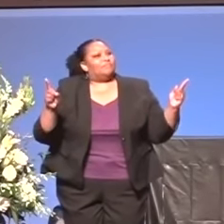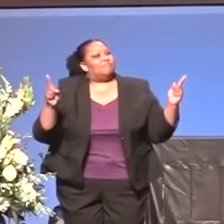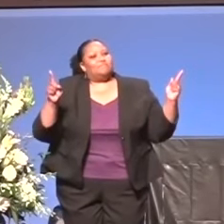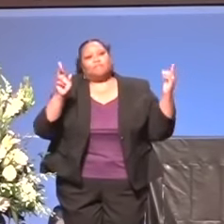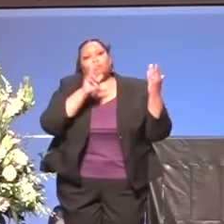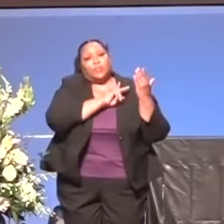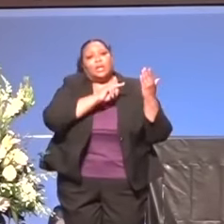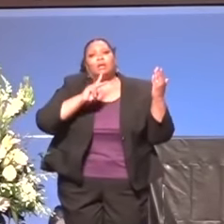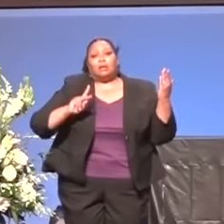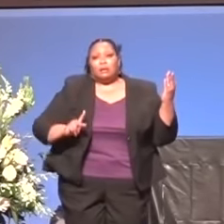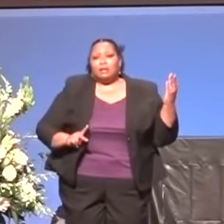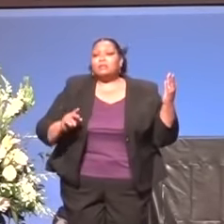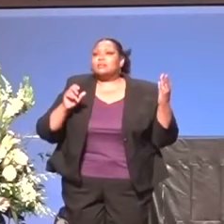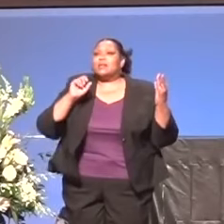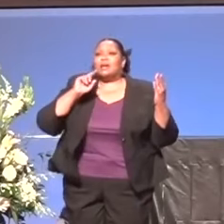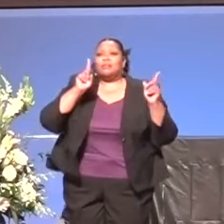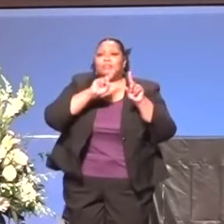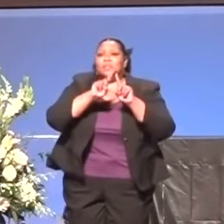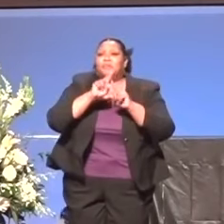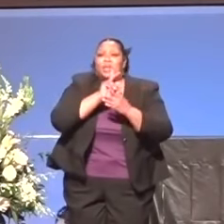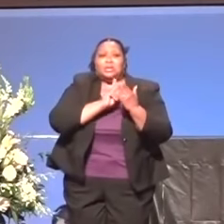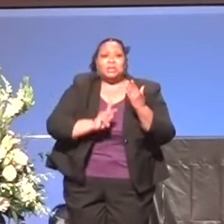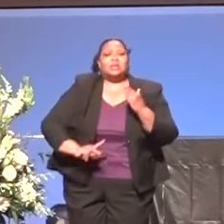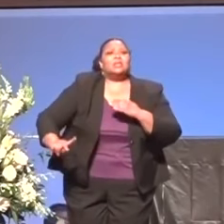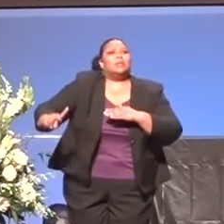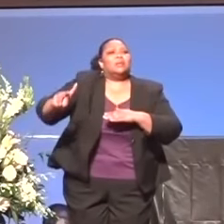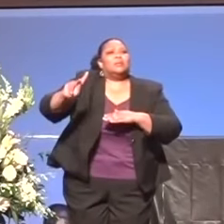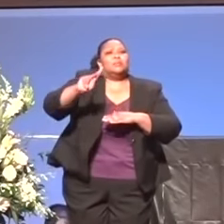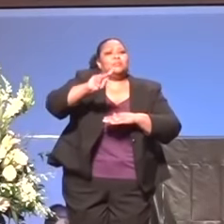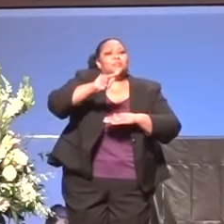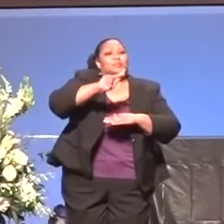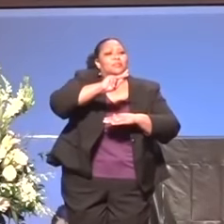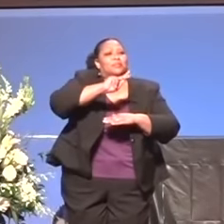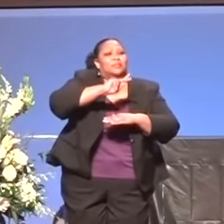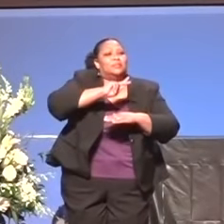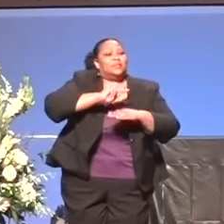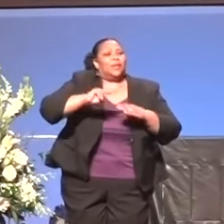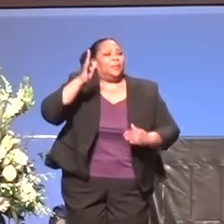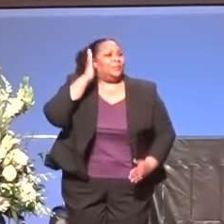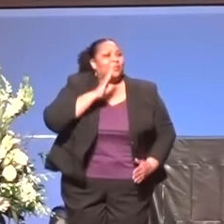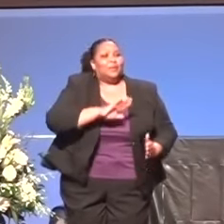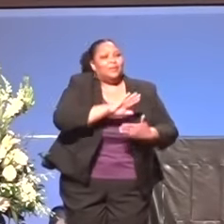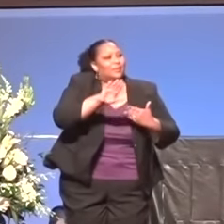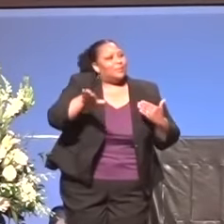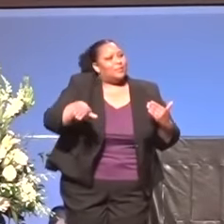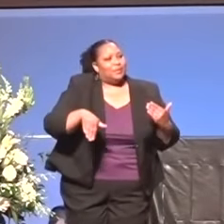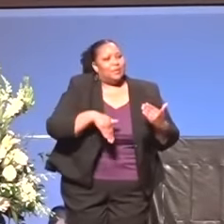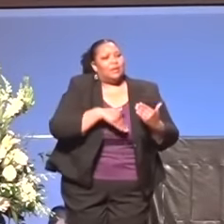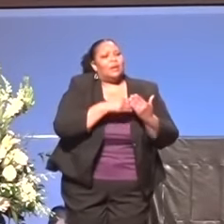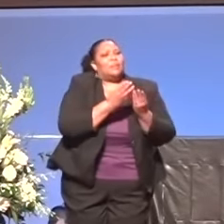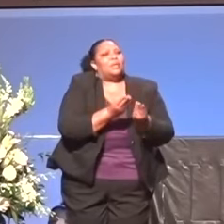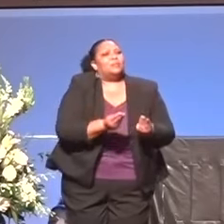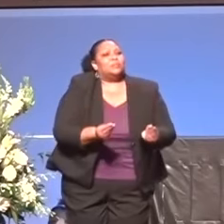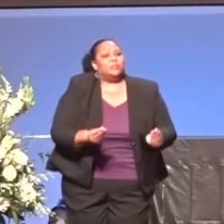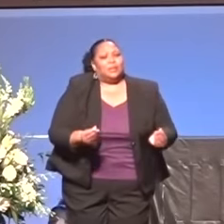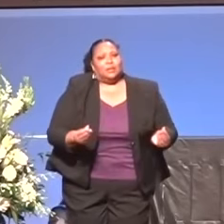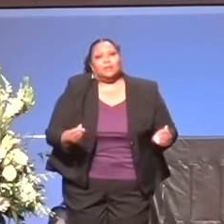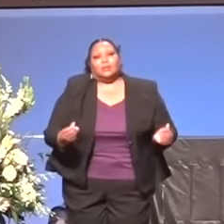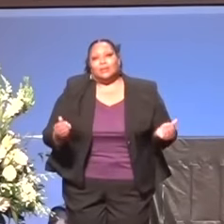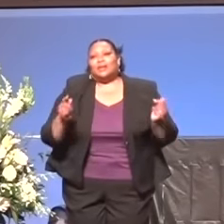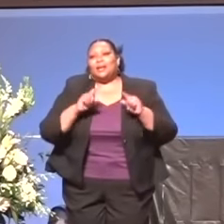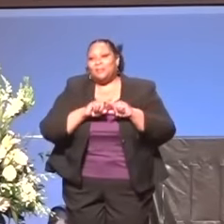Kings and kingdoms shall all pass away.